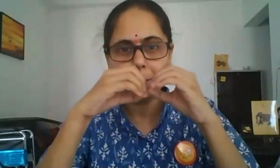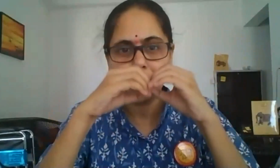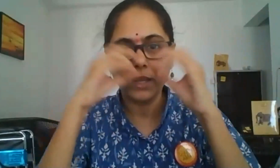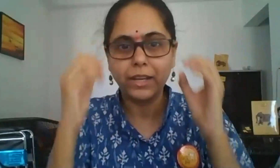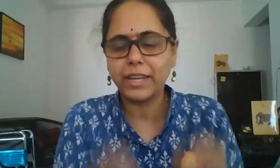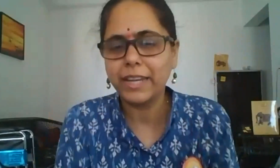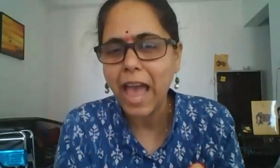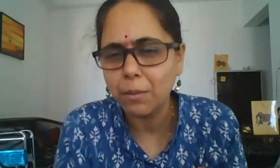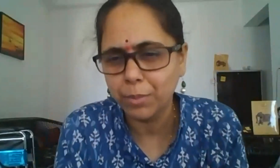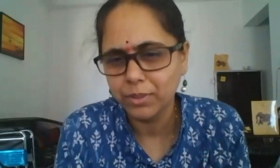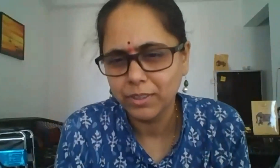TAB, tab,